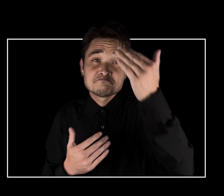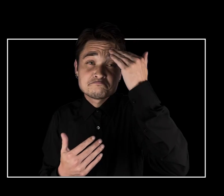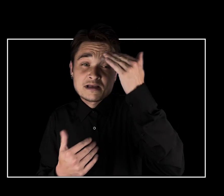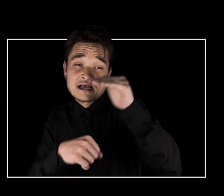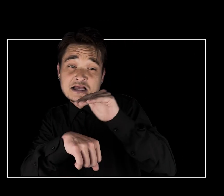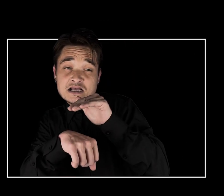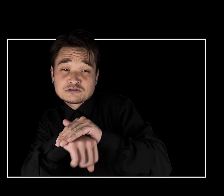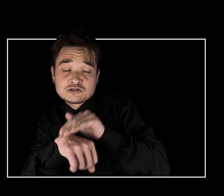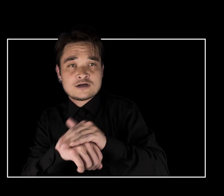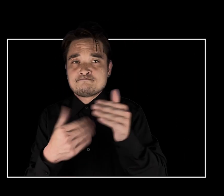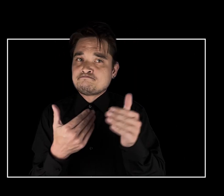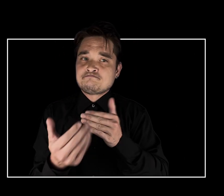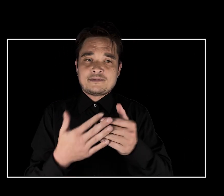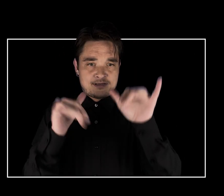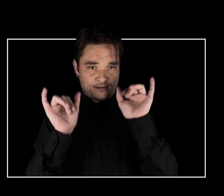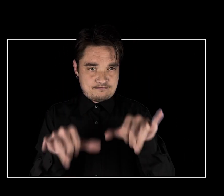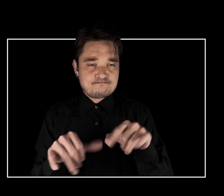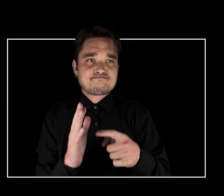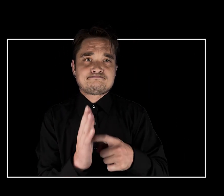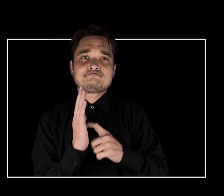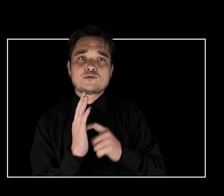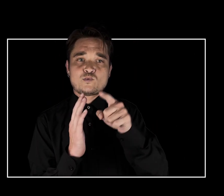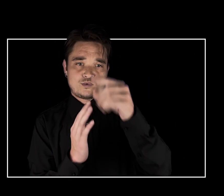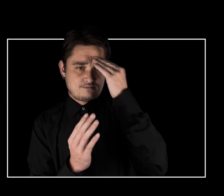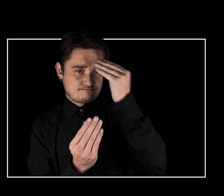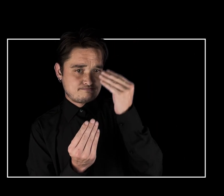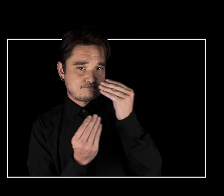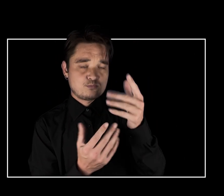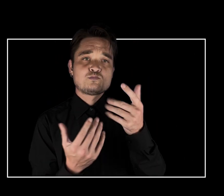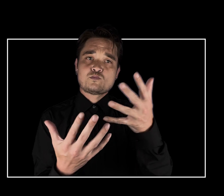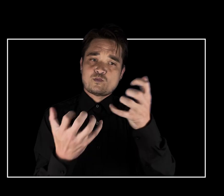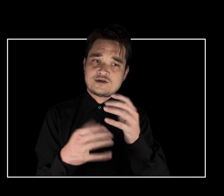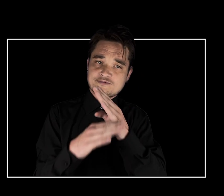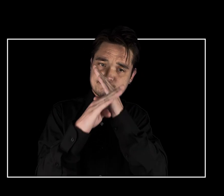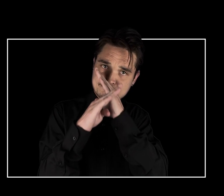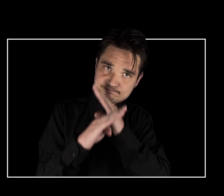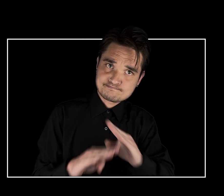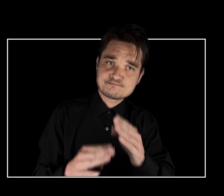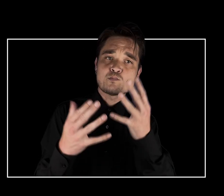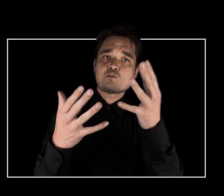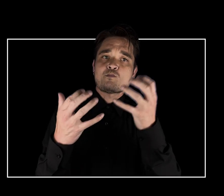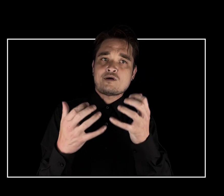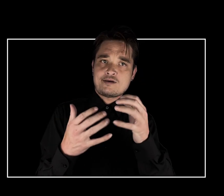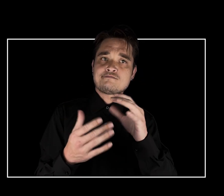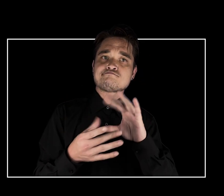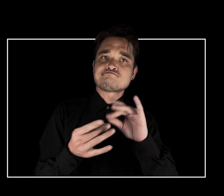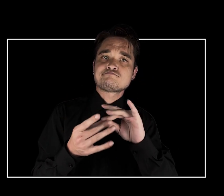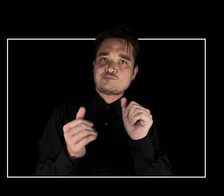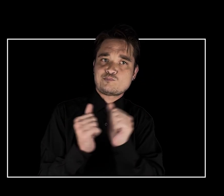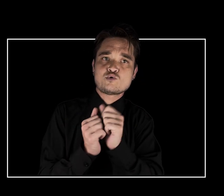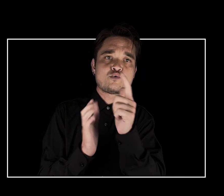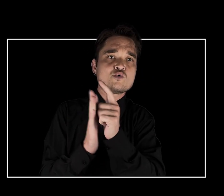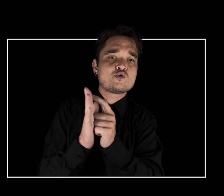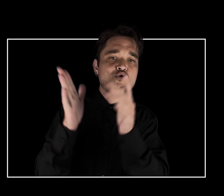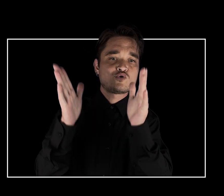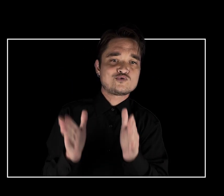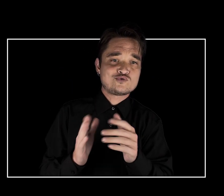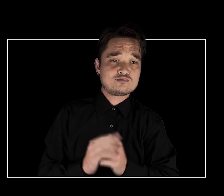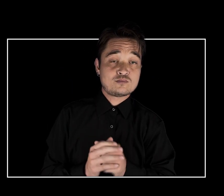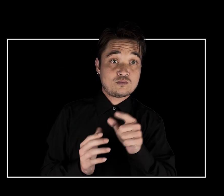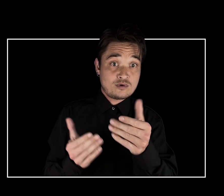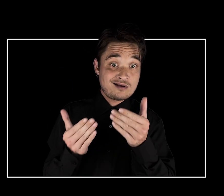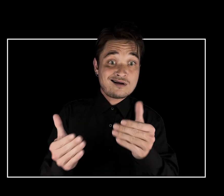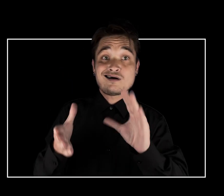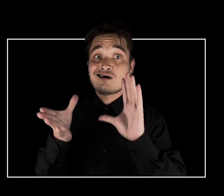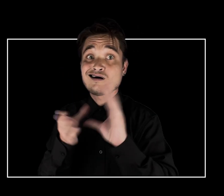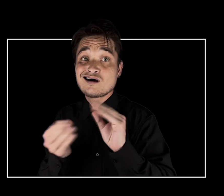English. Say you wish to remain silent and ask for a lawyer immediately. Do not say